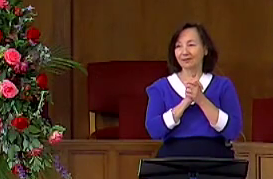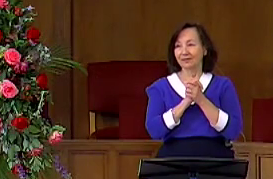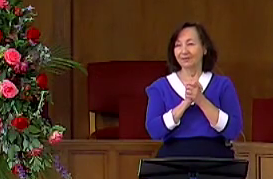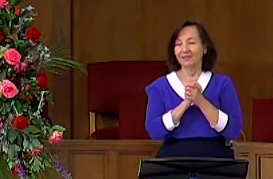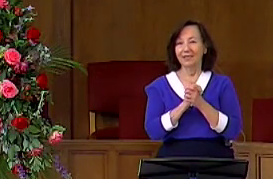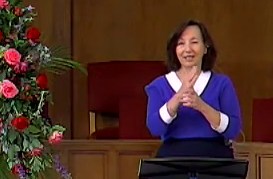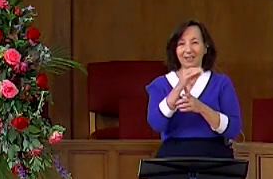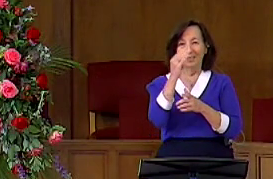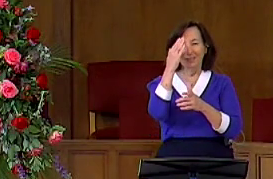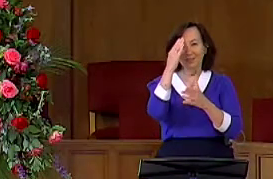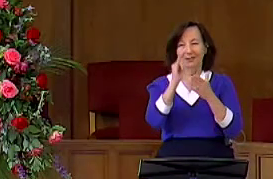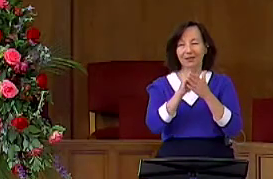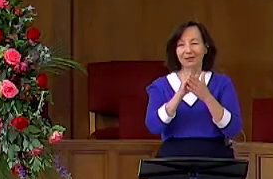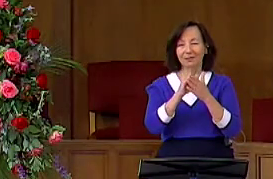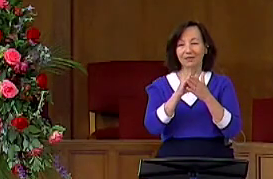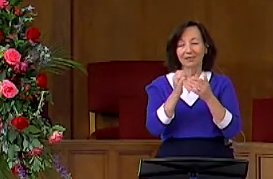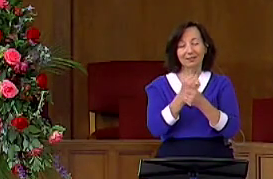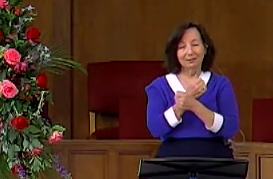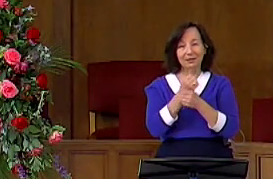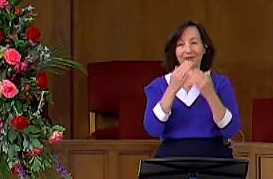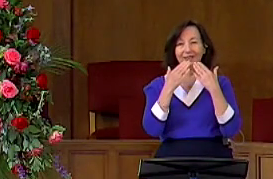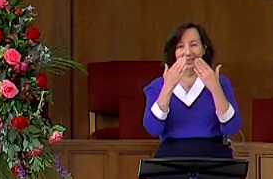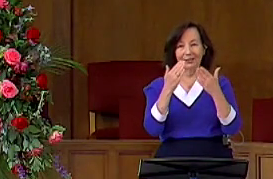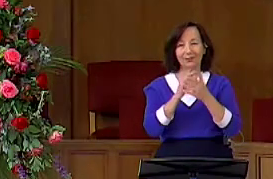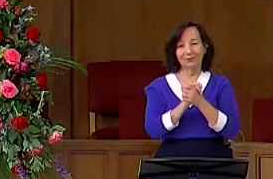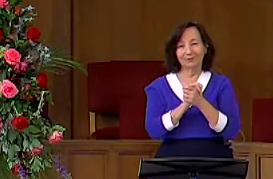and know that we love you and we thank you.